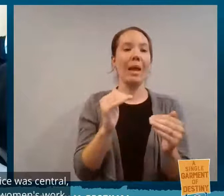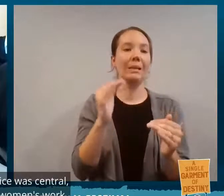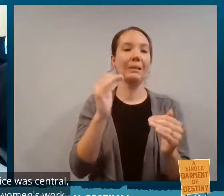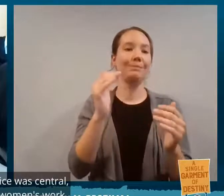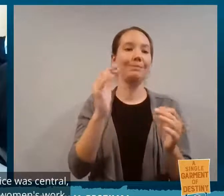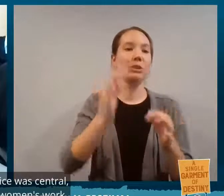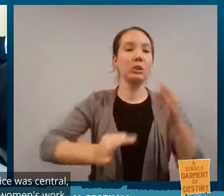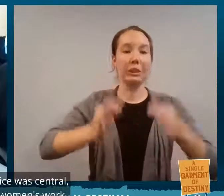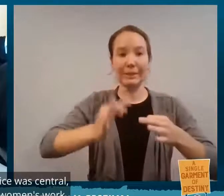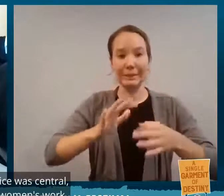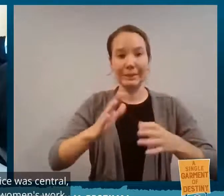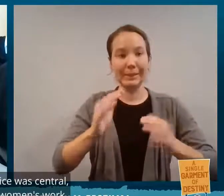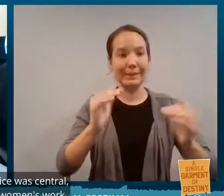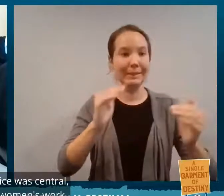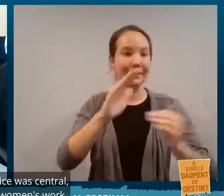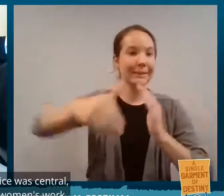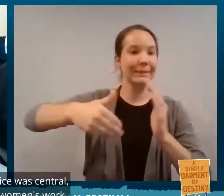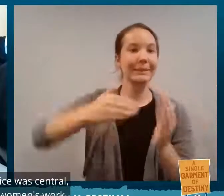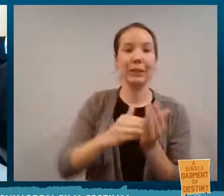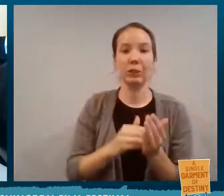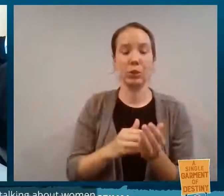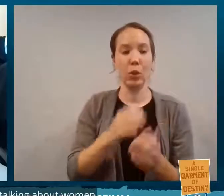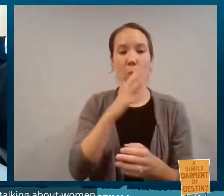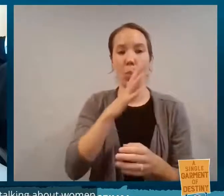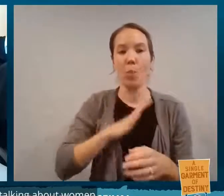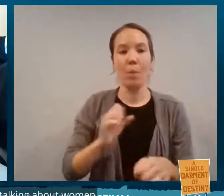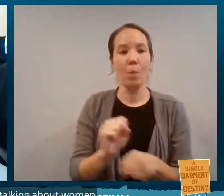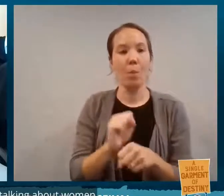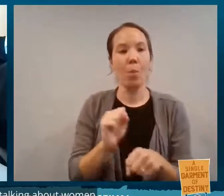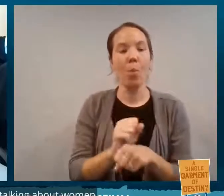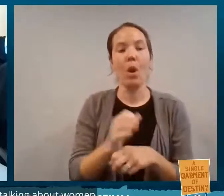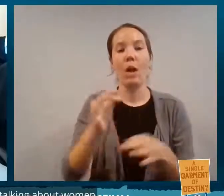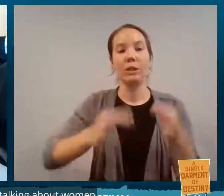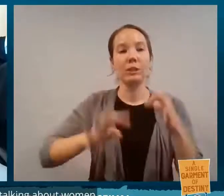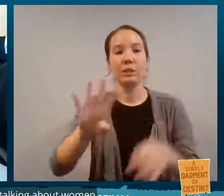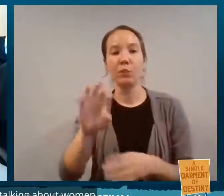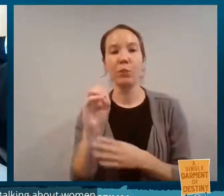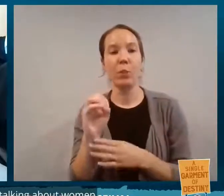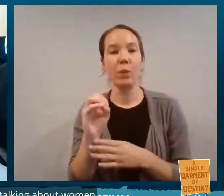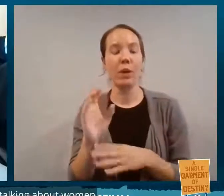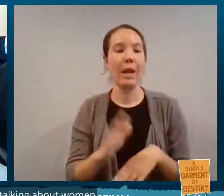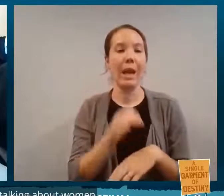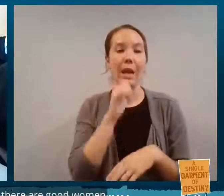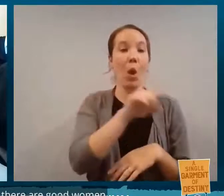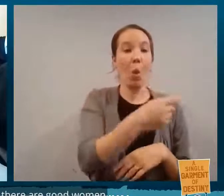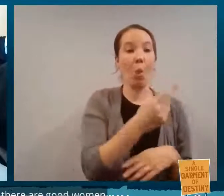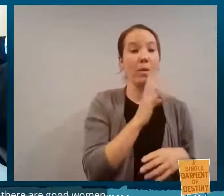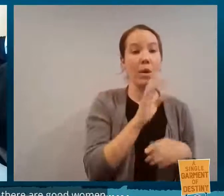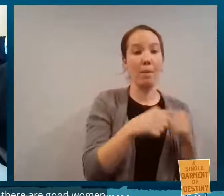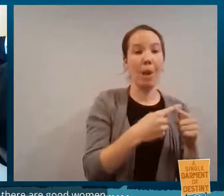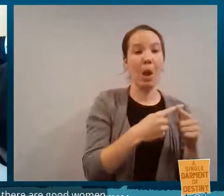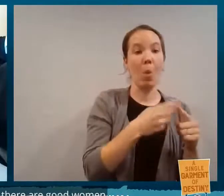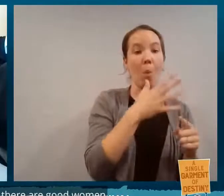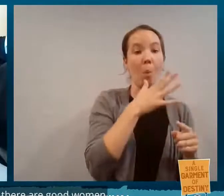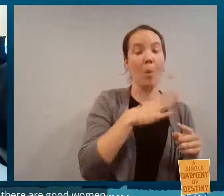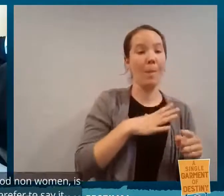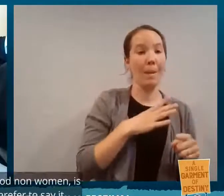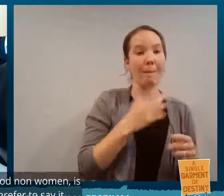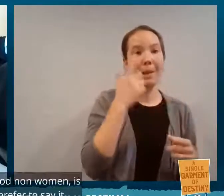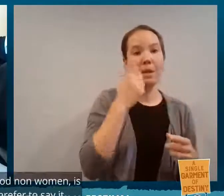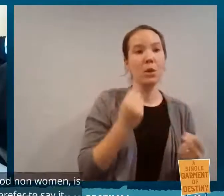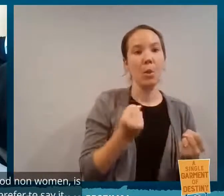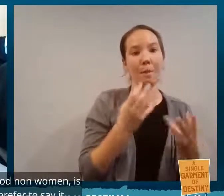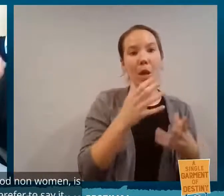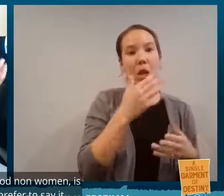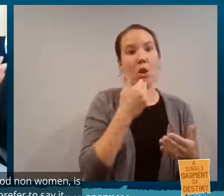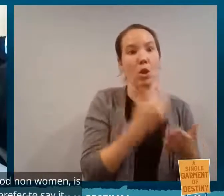Justice 40, women's work, and I'm not just talking about women, because obviously there are good women and